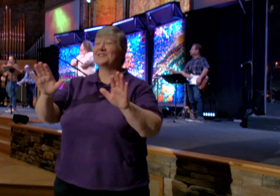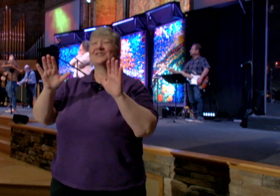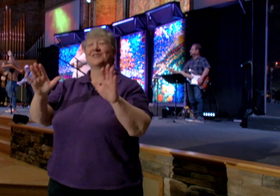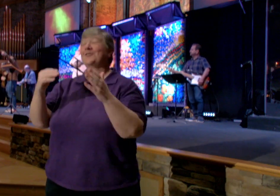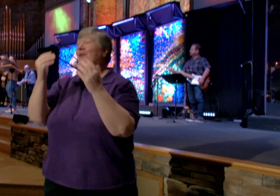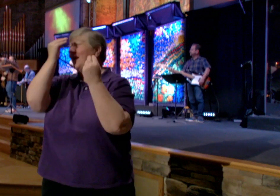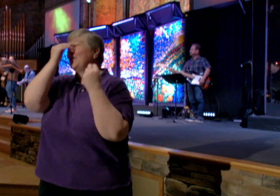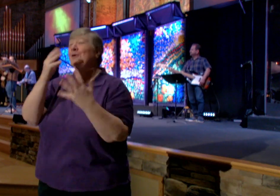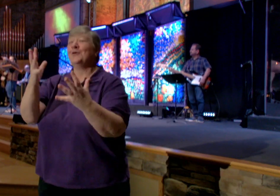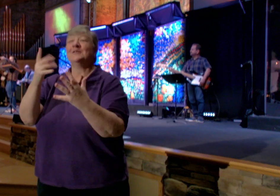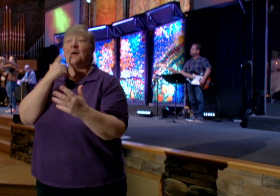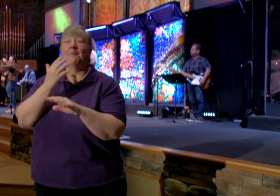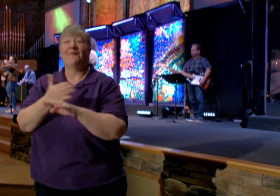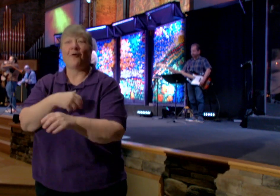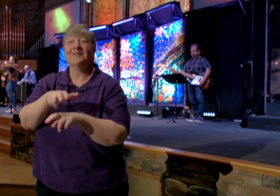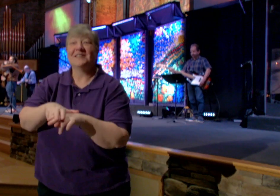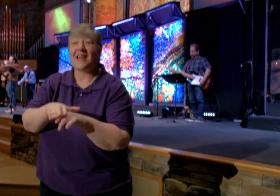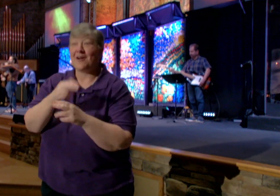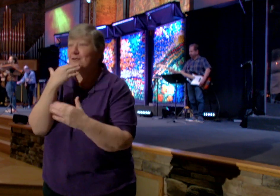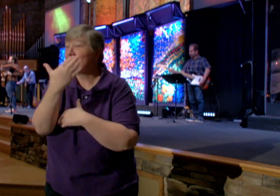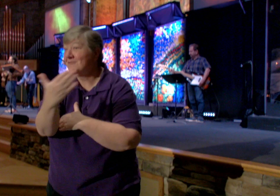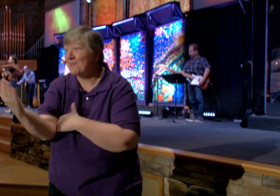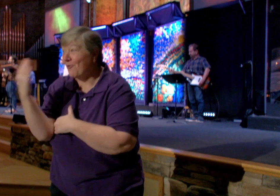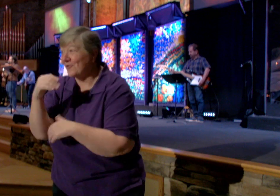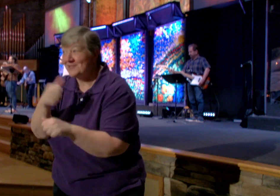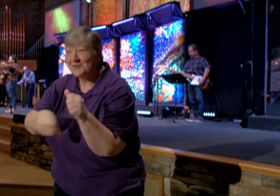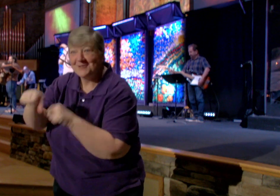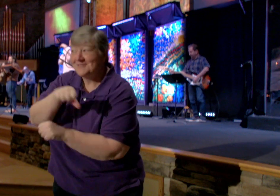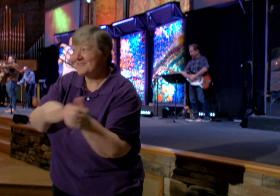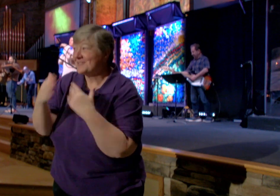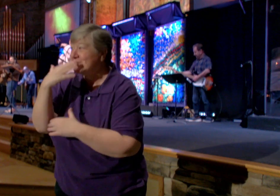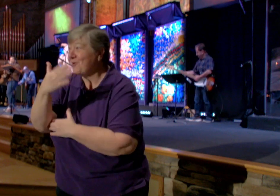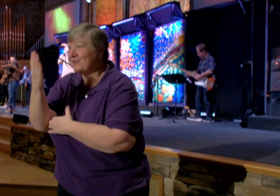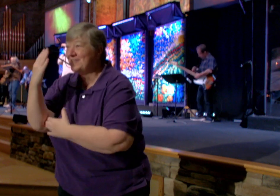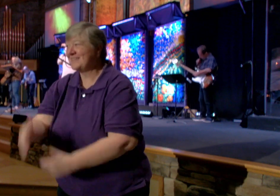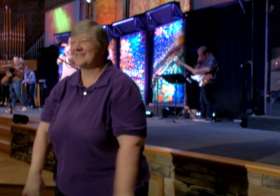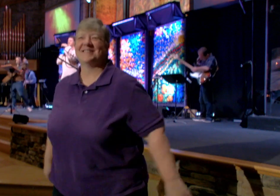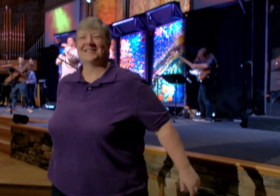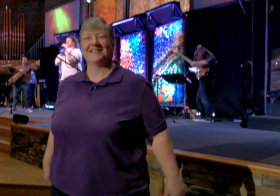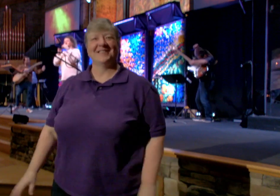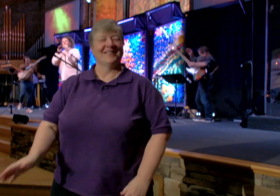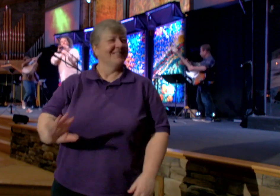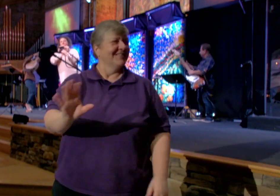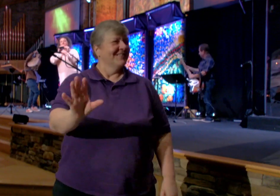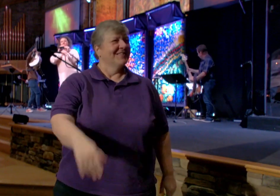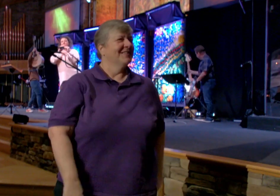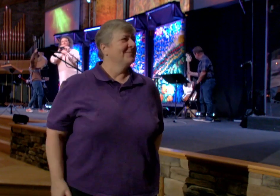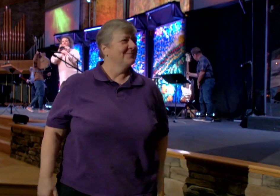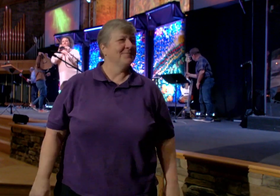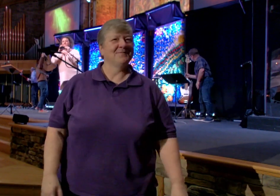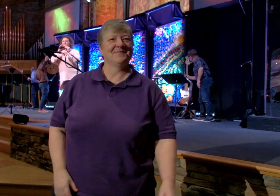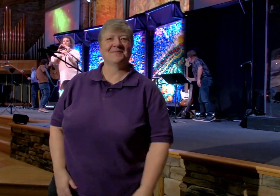It's a lot of fun. It's great, great news. Before you take a seat, I'll invite you to say good morning to your neighbor as we continue our service.